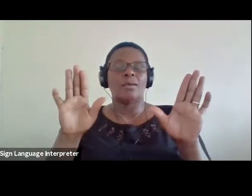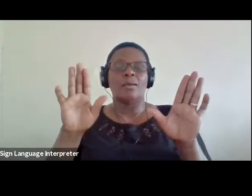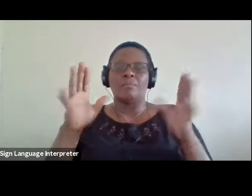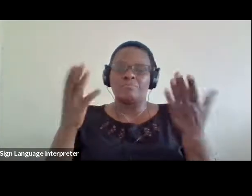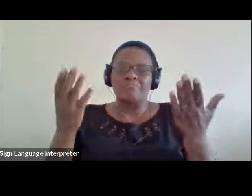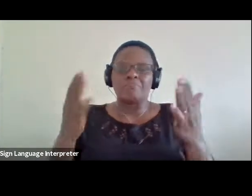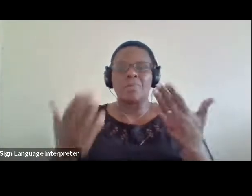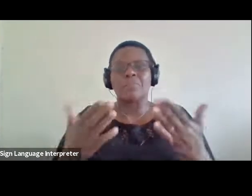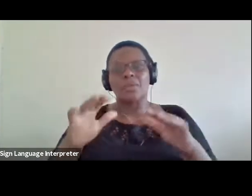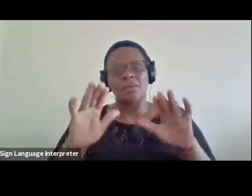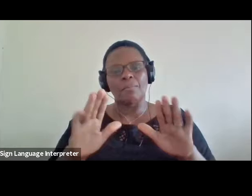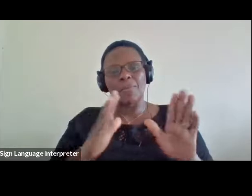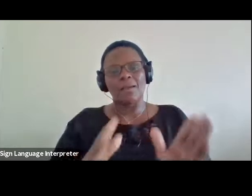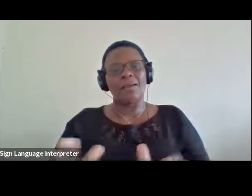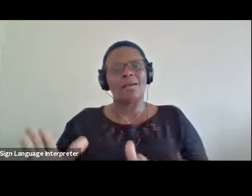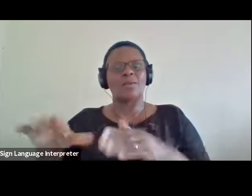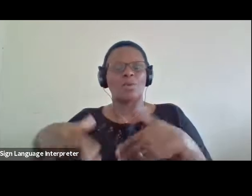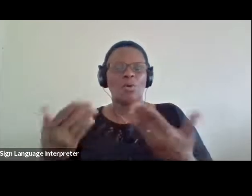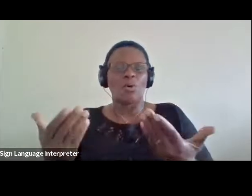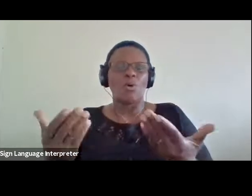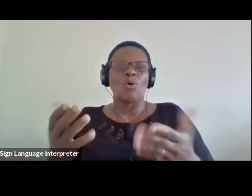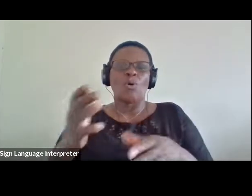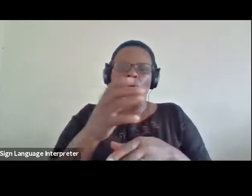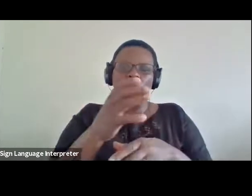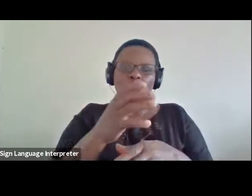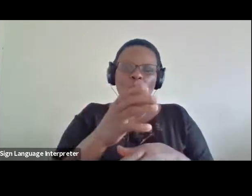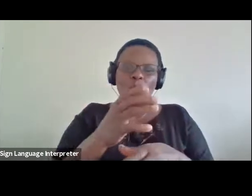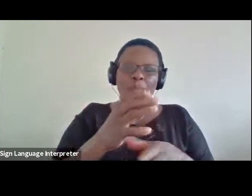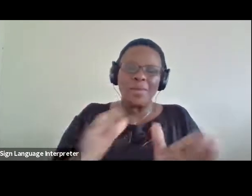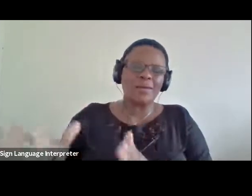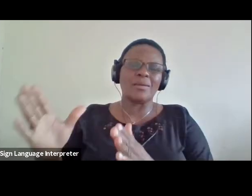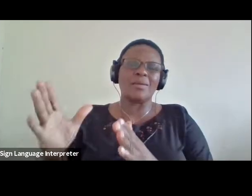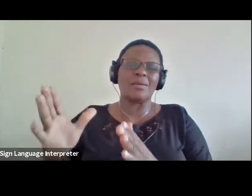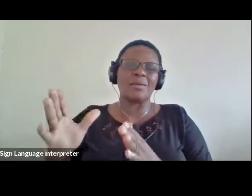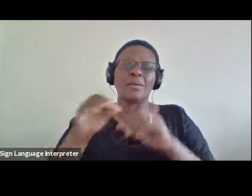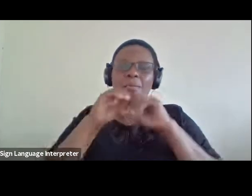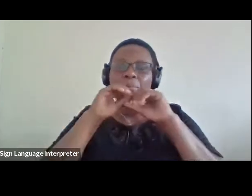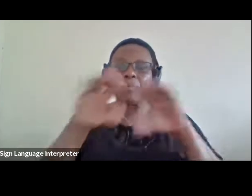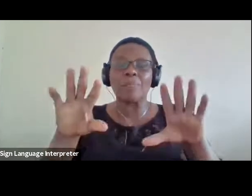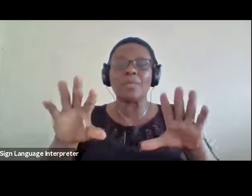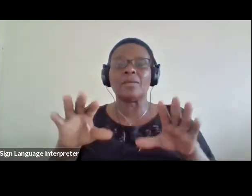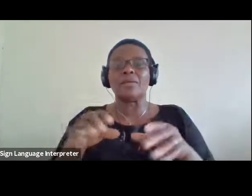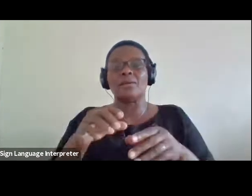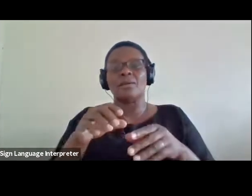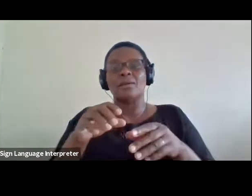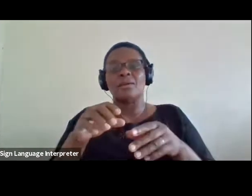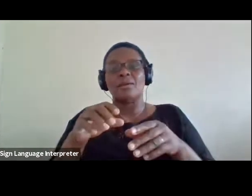of coalition events, or are we trying to get involved by hosting events online?